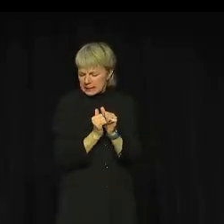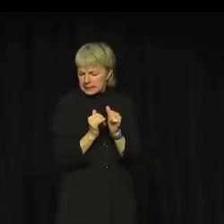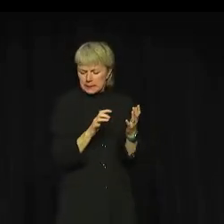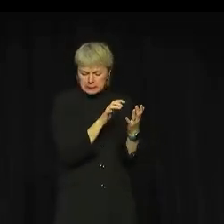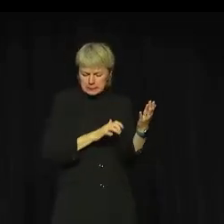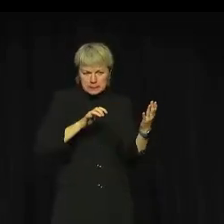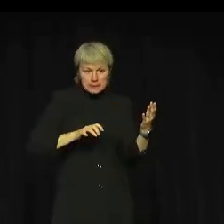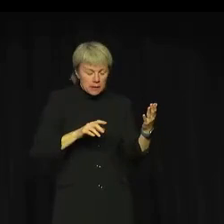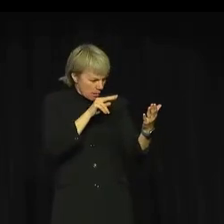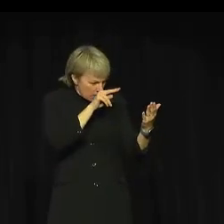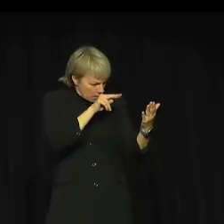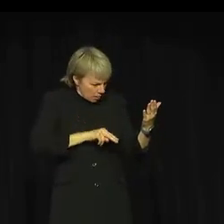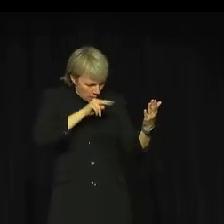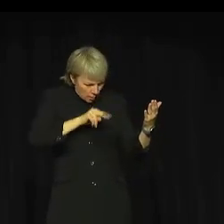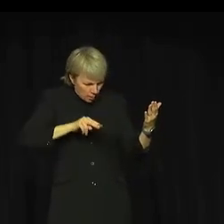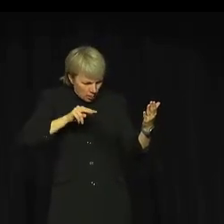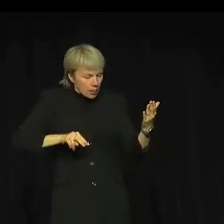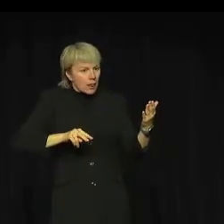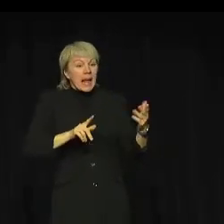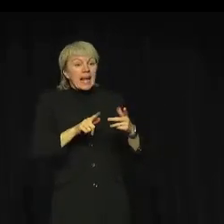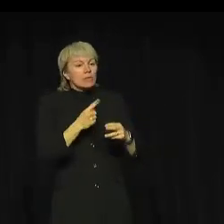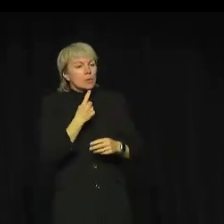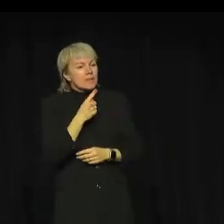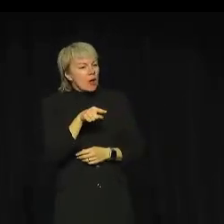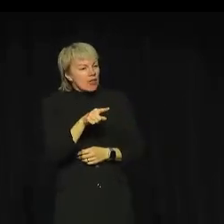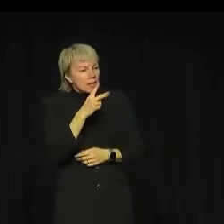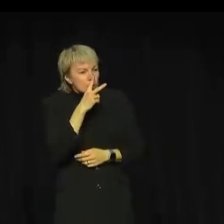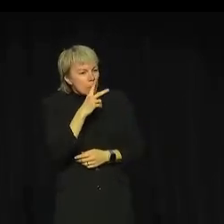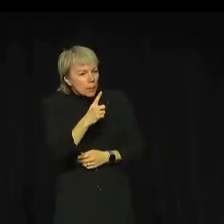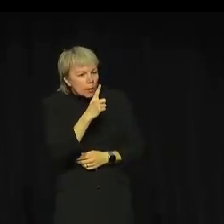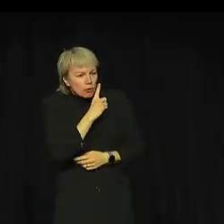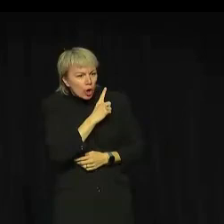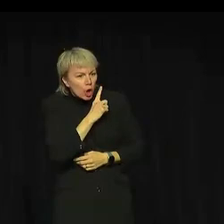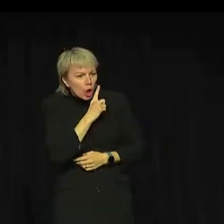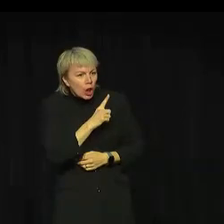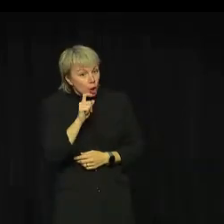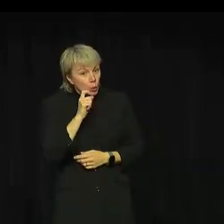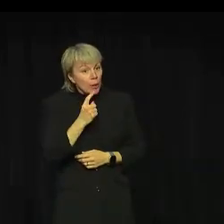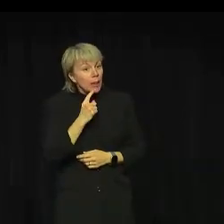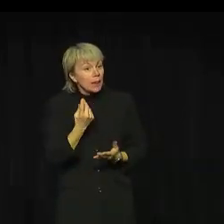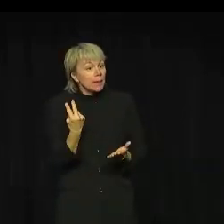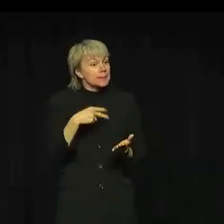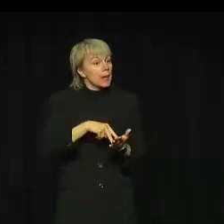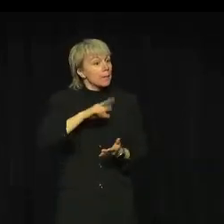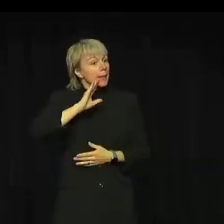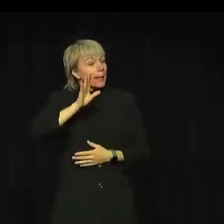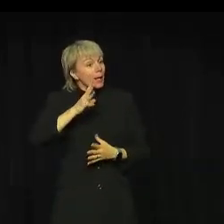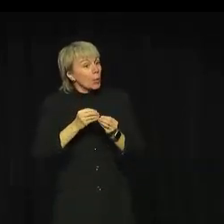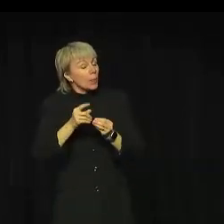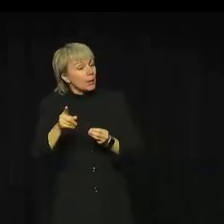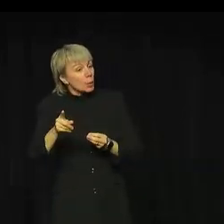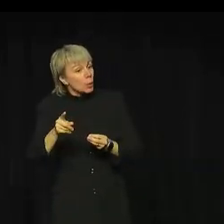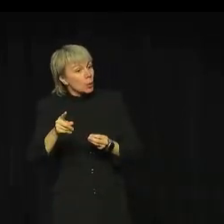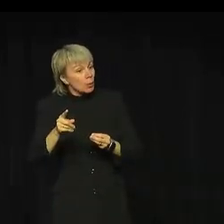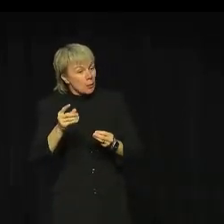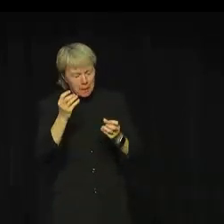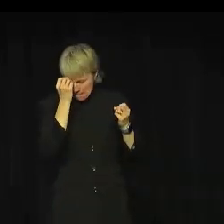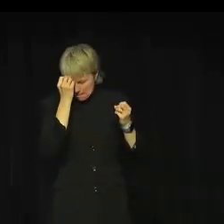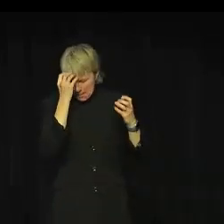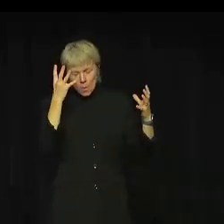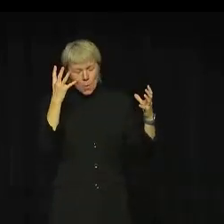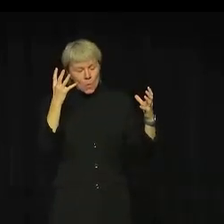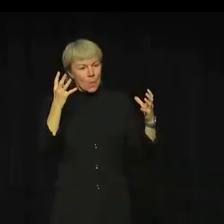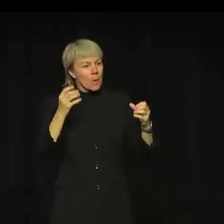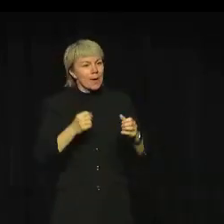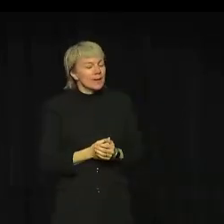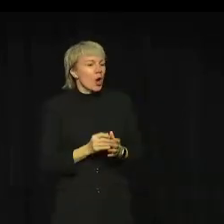I'd be here giving a keynote with you, she would lose her mind. Again, no pressure. So thank you to the Human